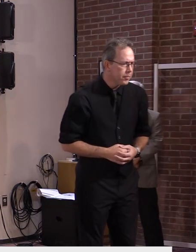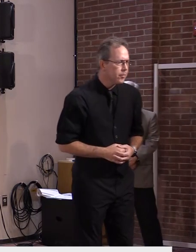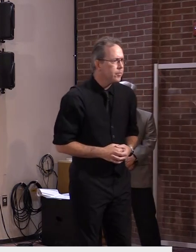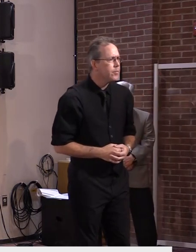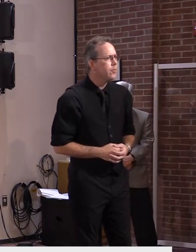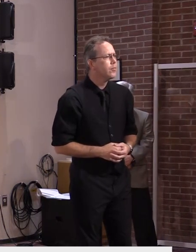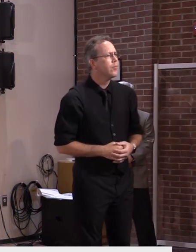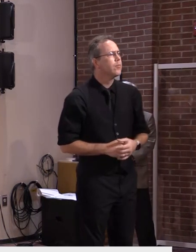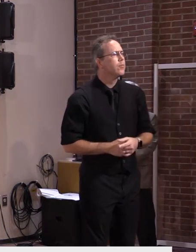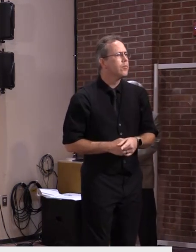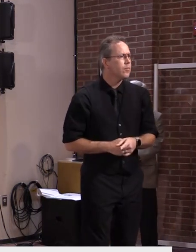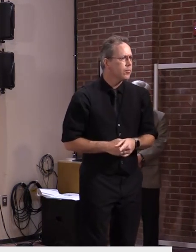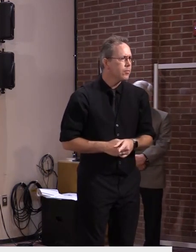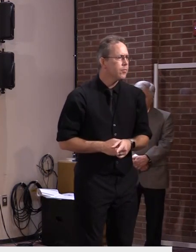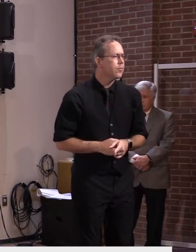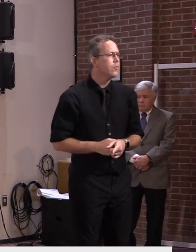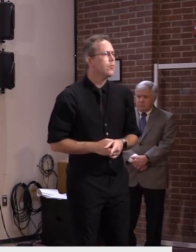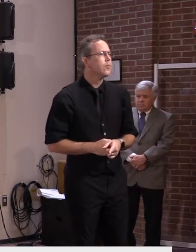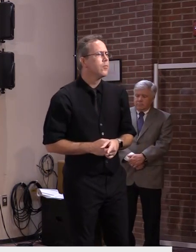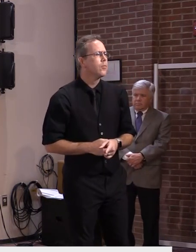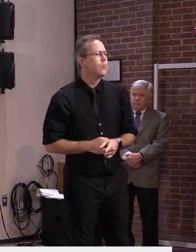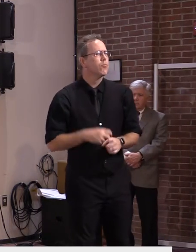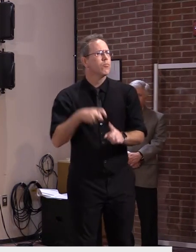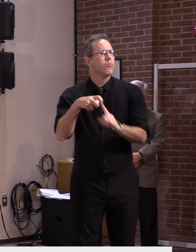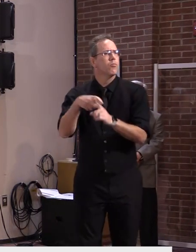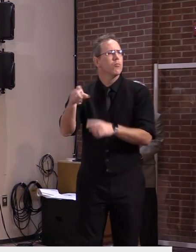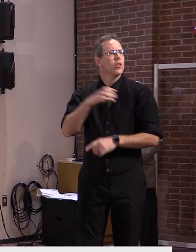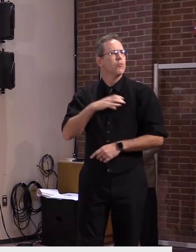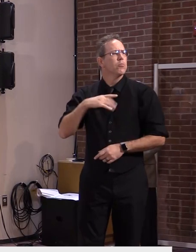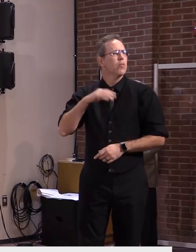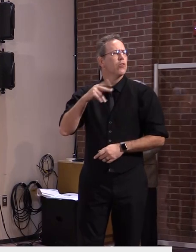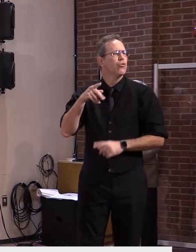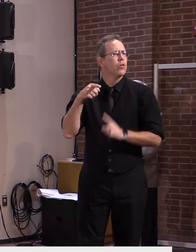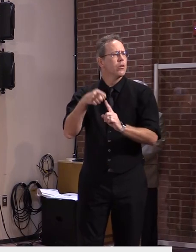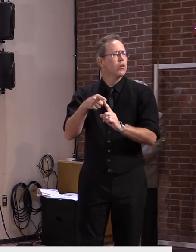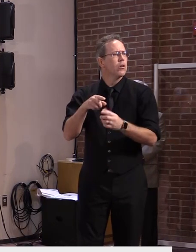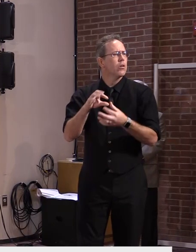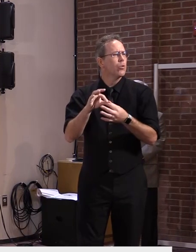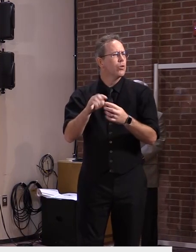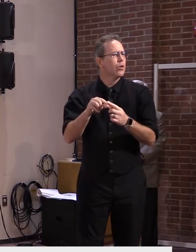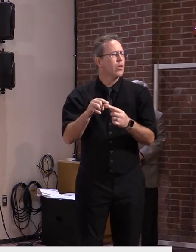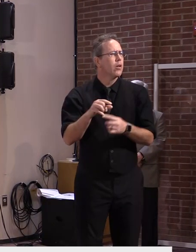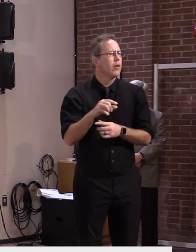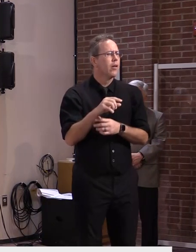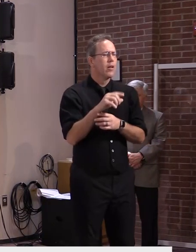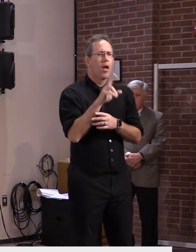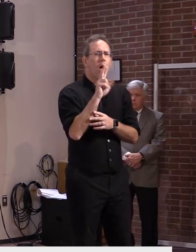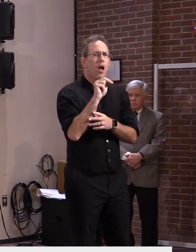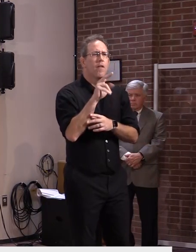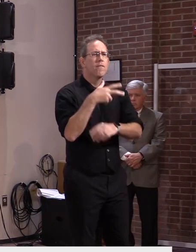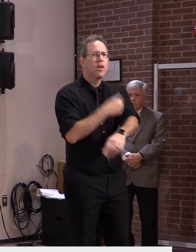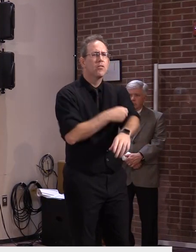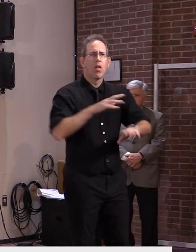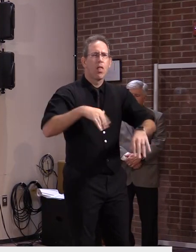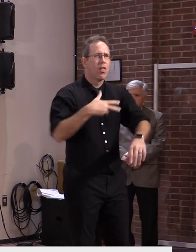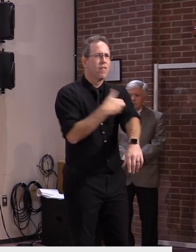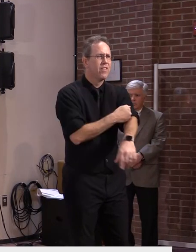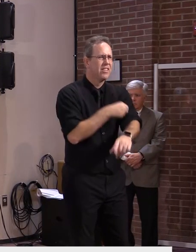appeared today that you did not use the term unvaccinated in your presentation and charts.